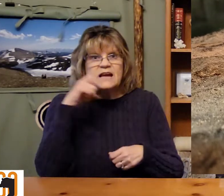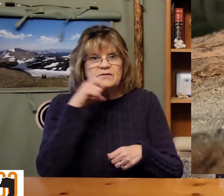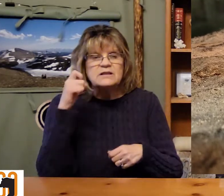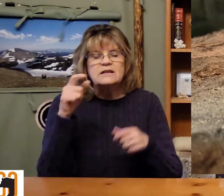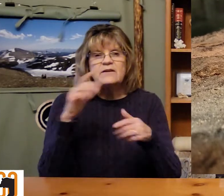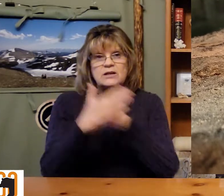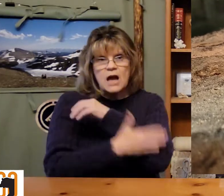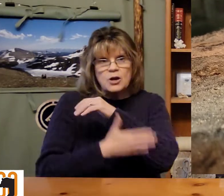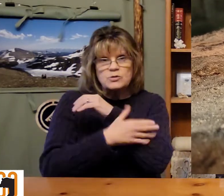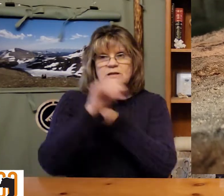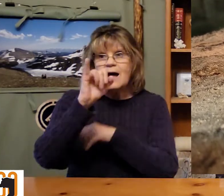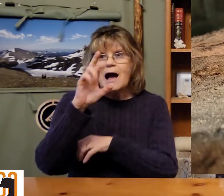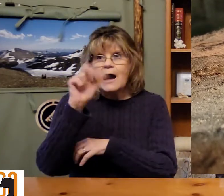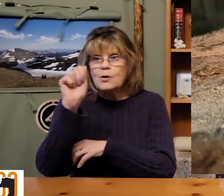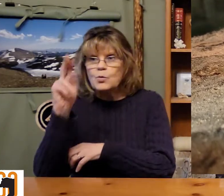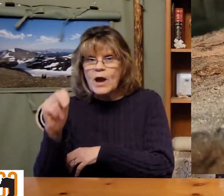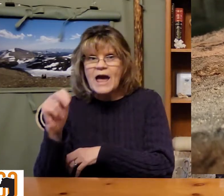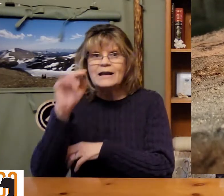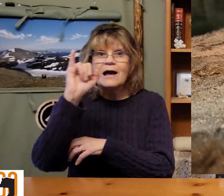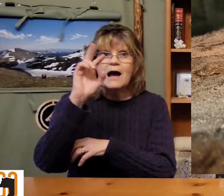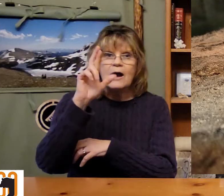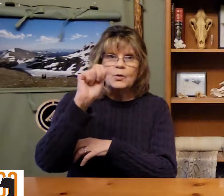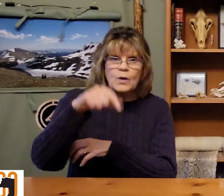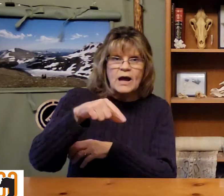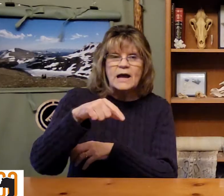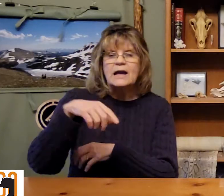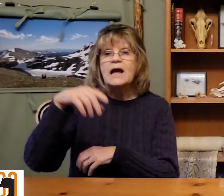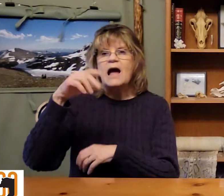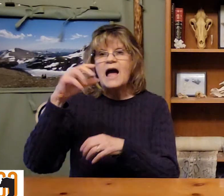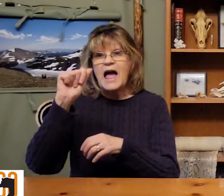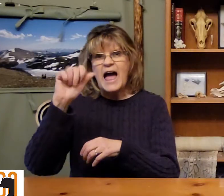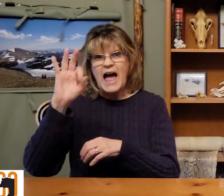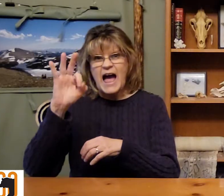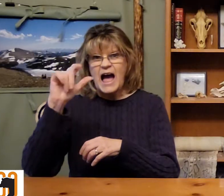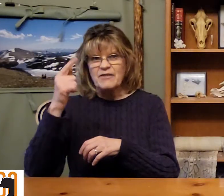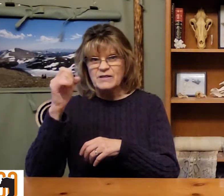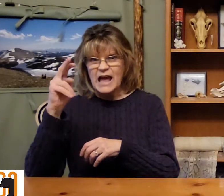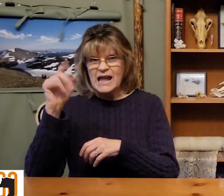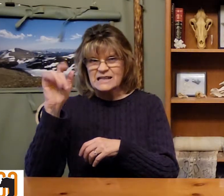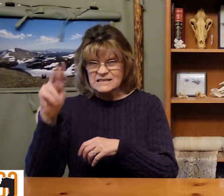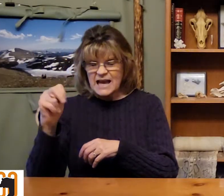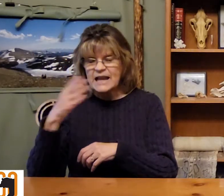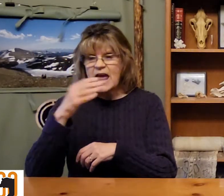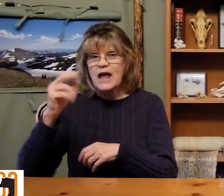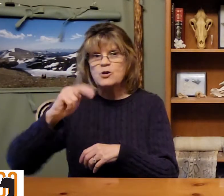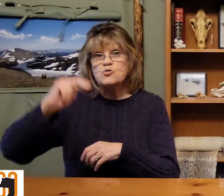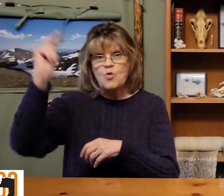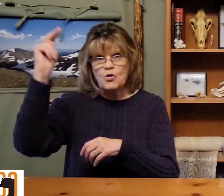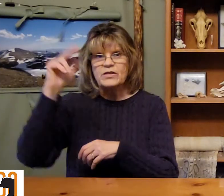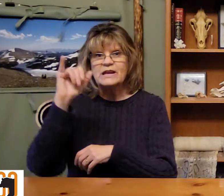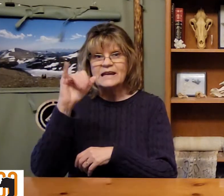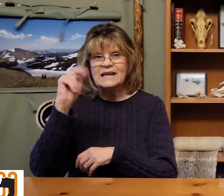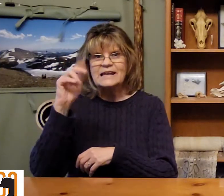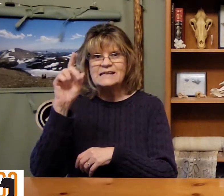Iran, Iraq, Afghanistan, Pakistan, and even into northern India.